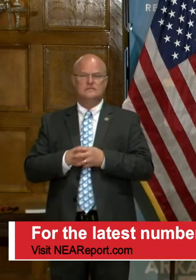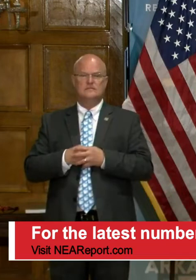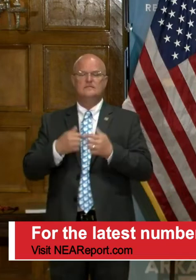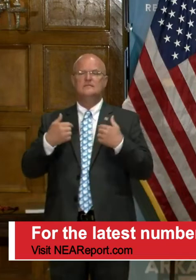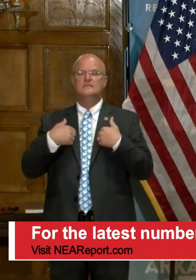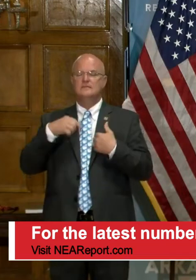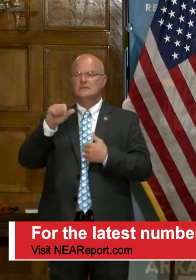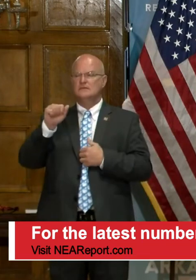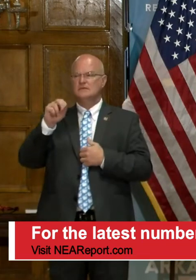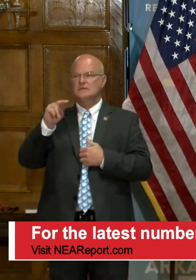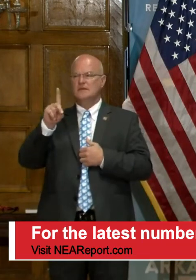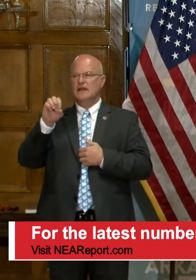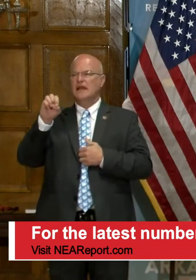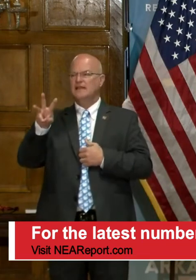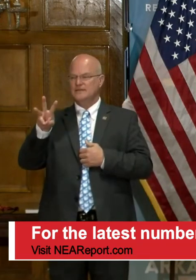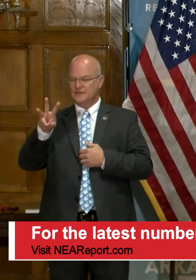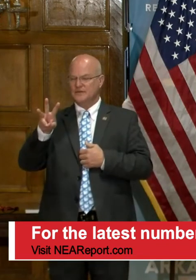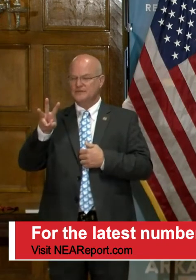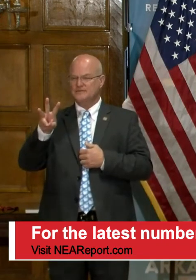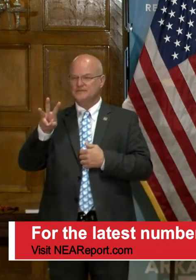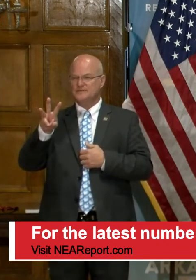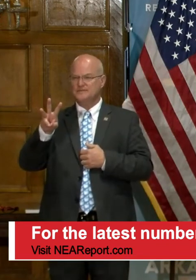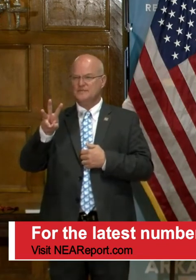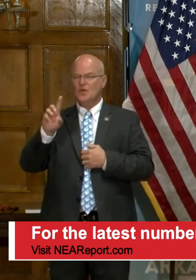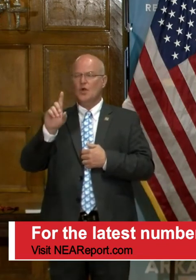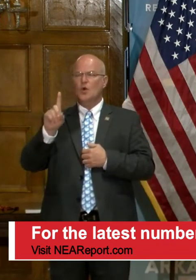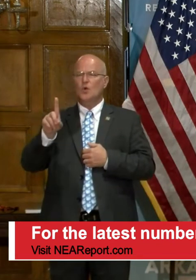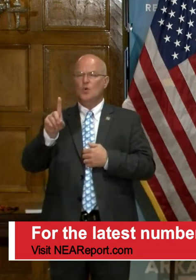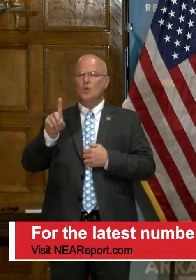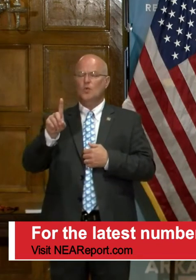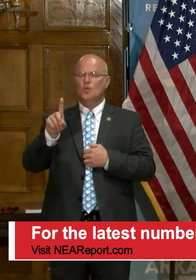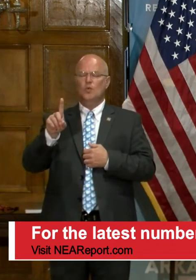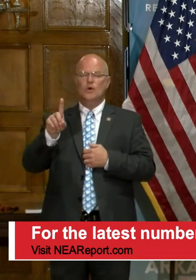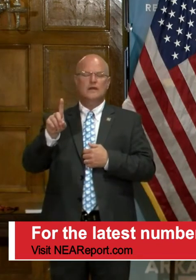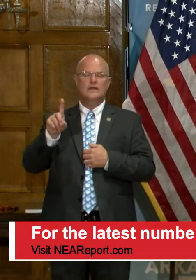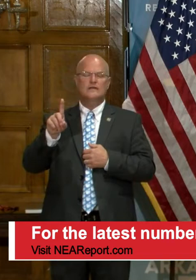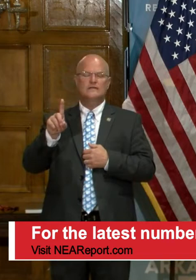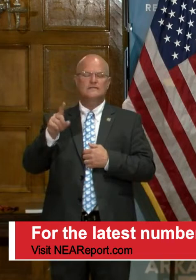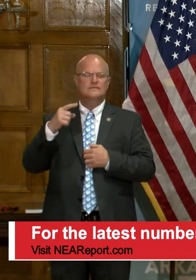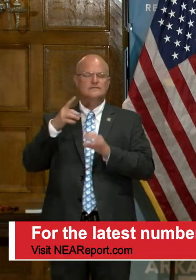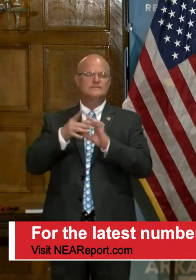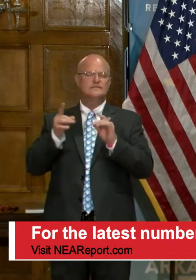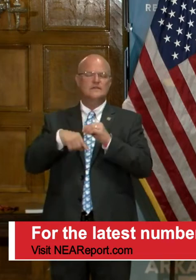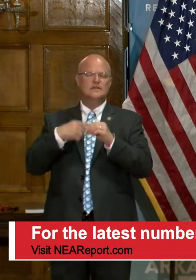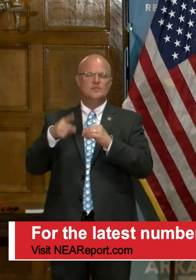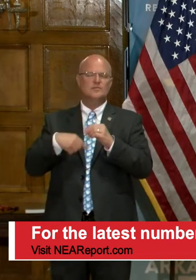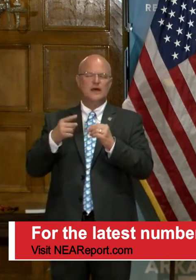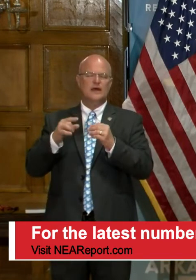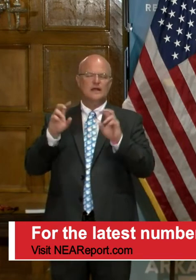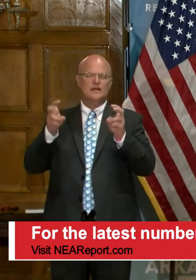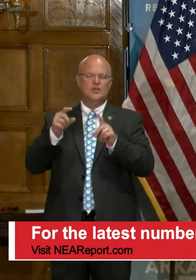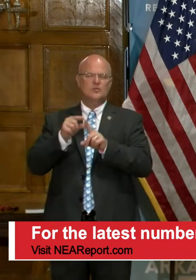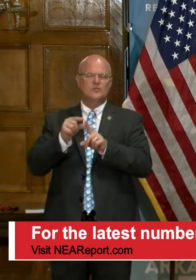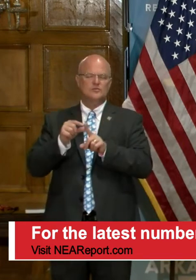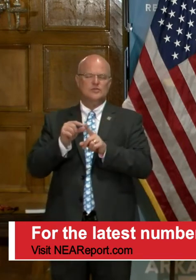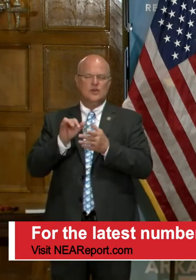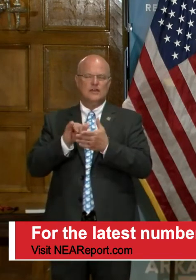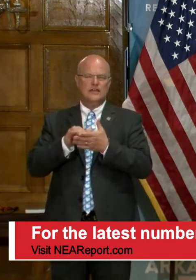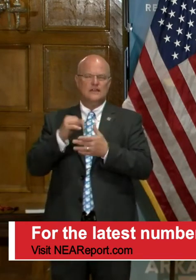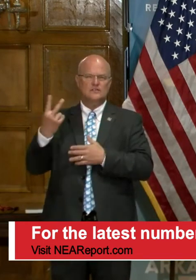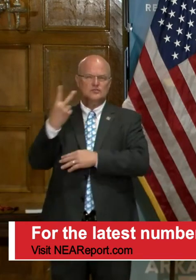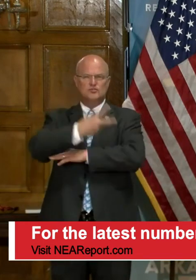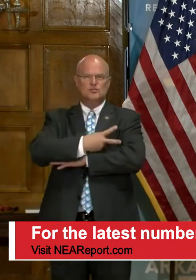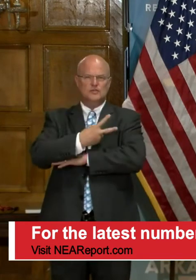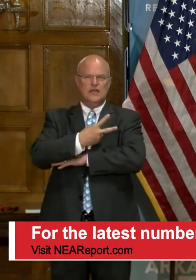this is Andrew with AP. Wanted to follow up on your comments yesterday about the concern that you saw in those